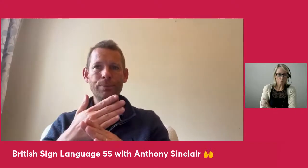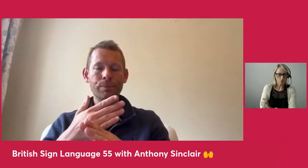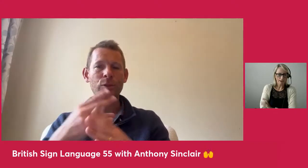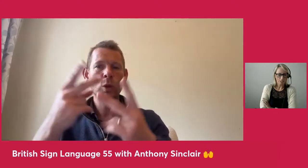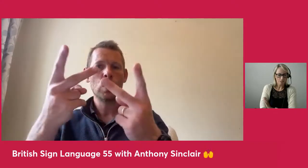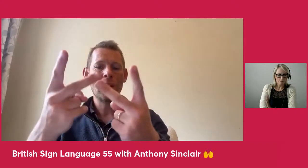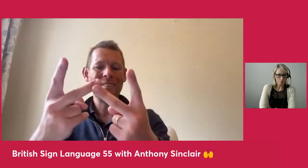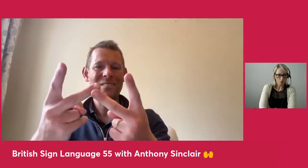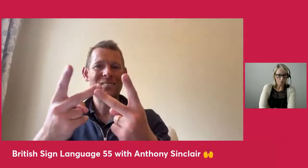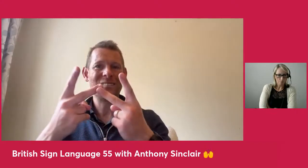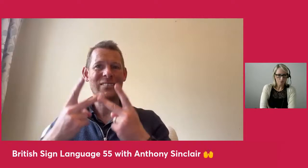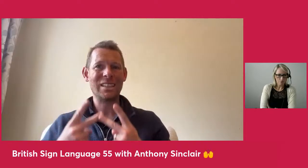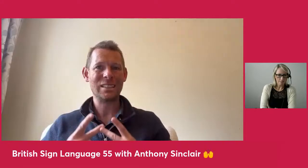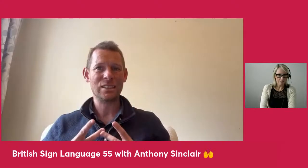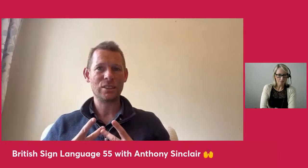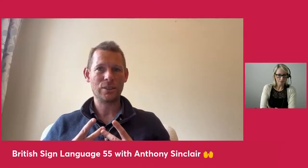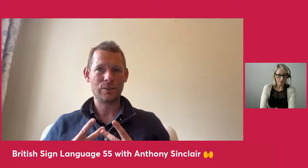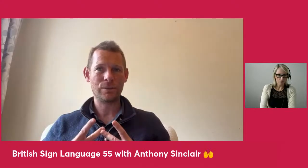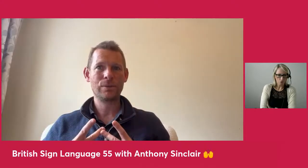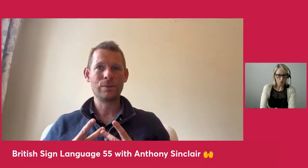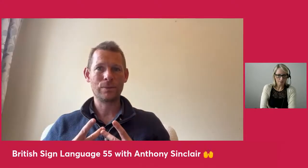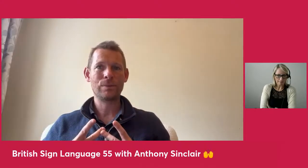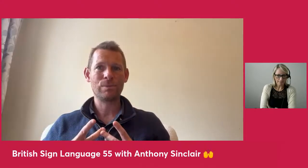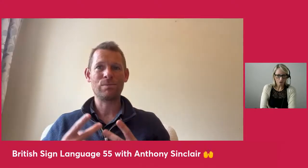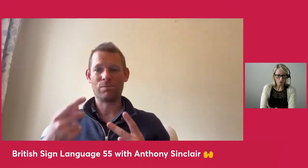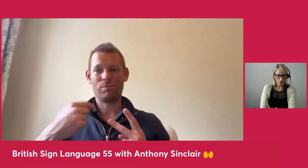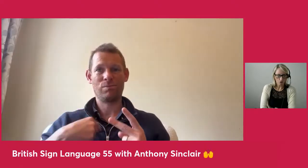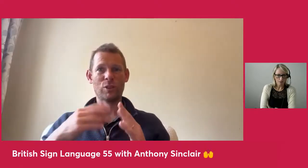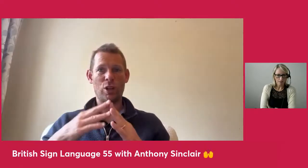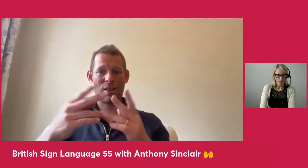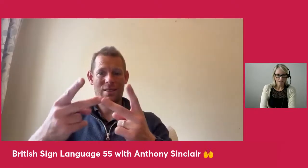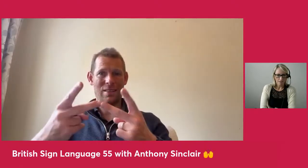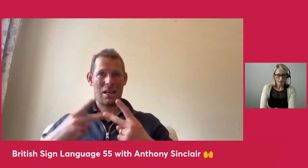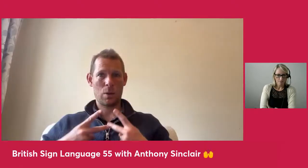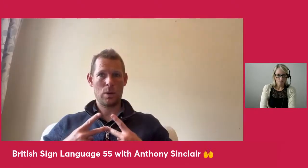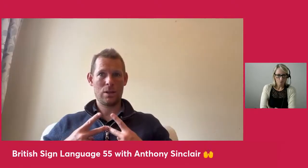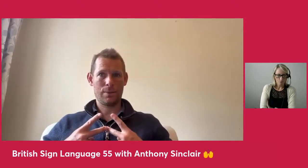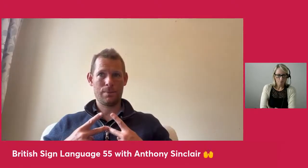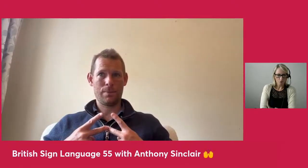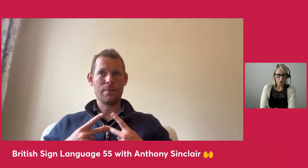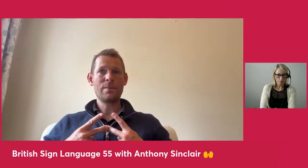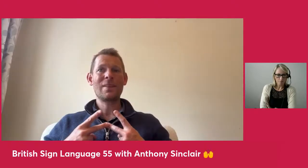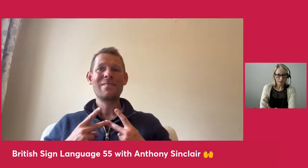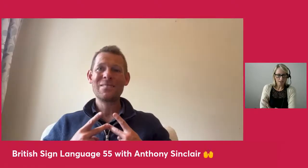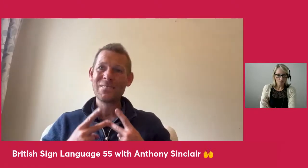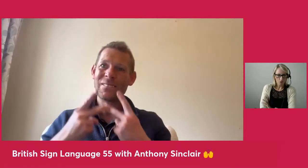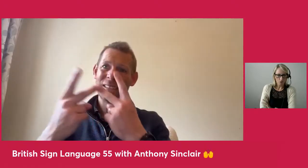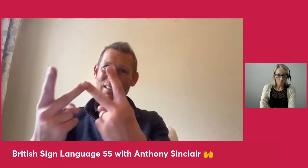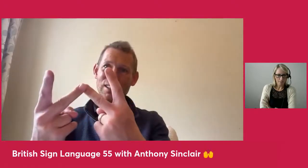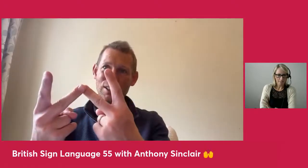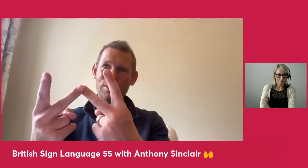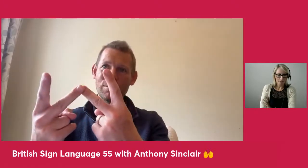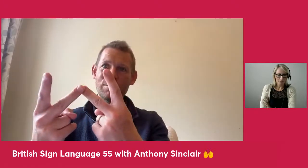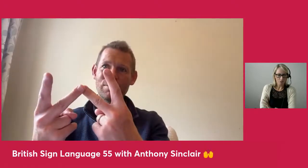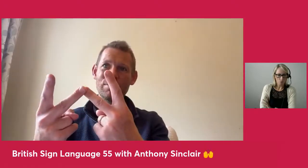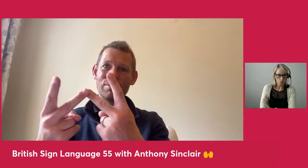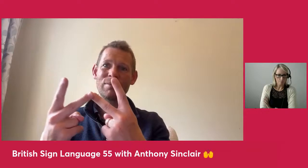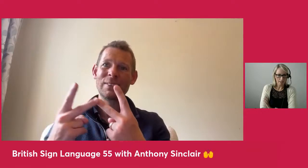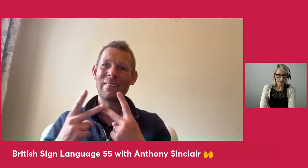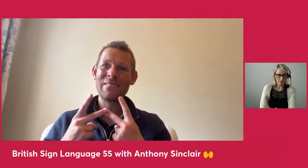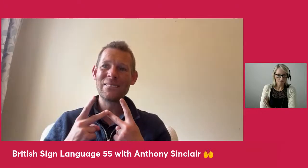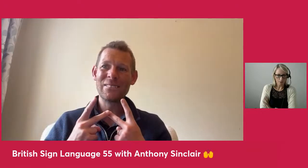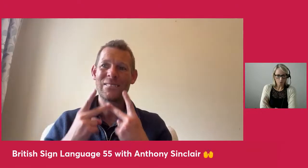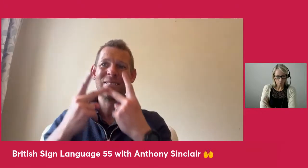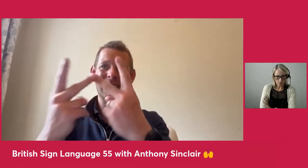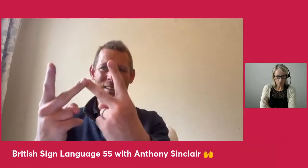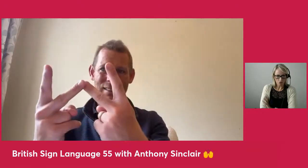called a directional verb. So it signifies who's visiting who. So if you're coming to my house, you're visiting me, towards